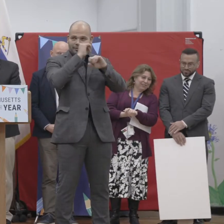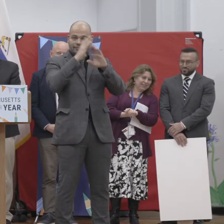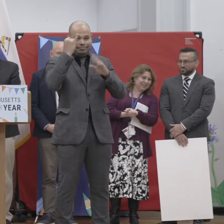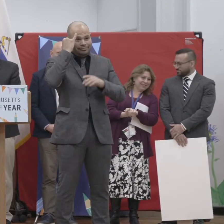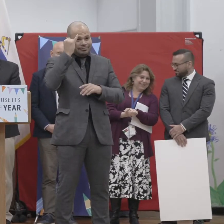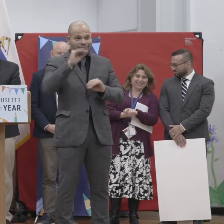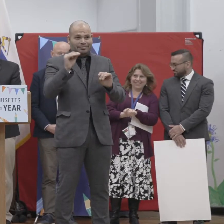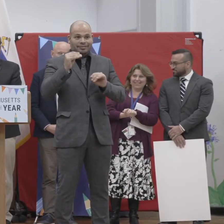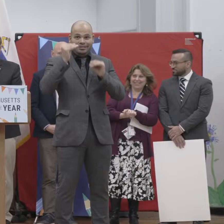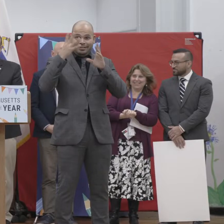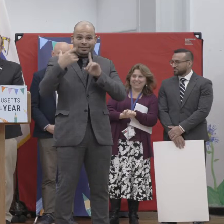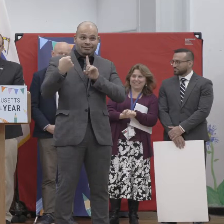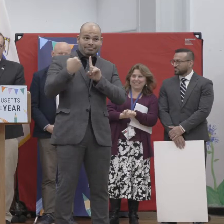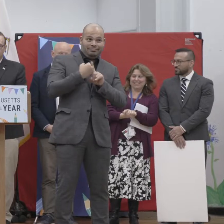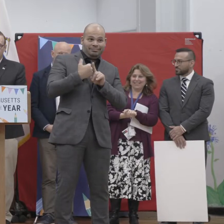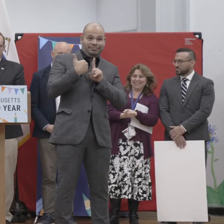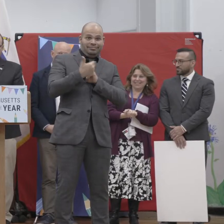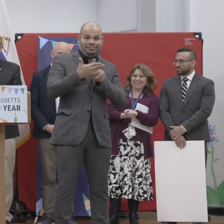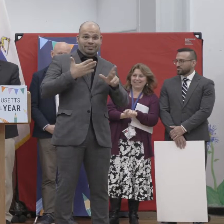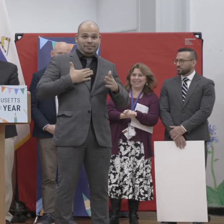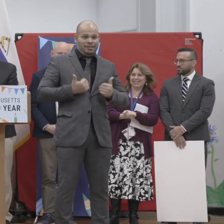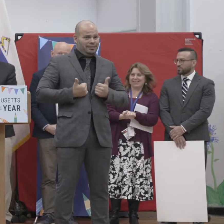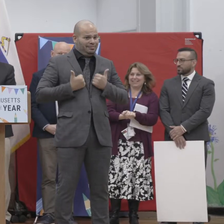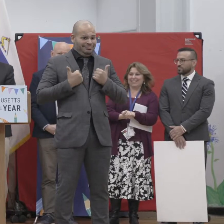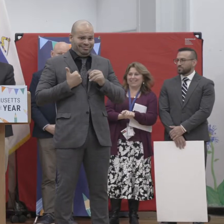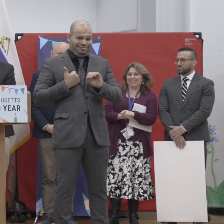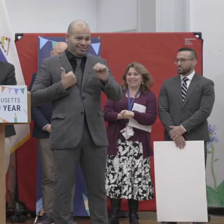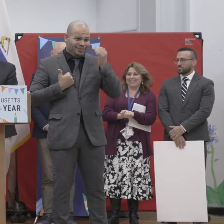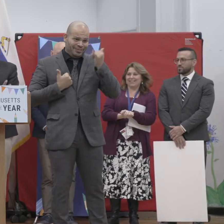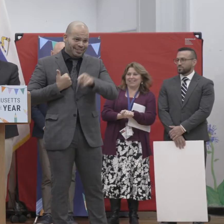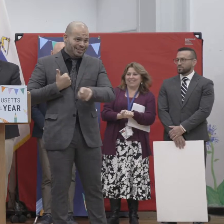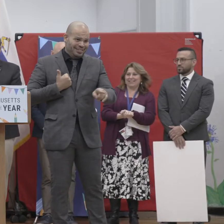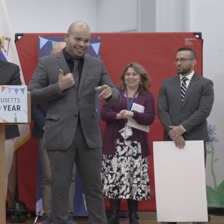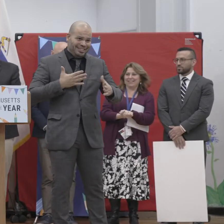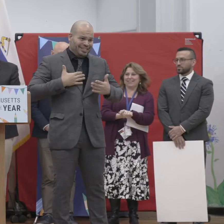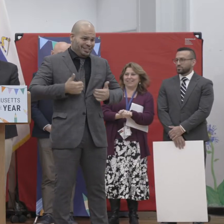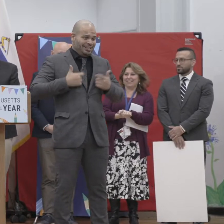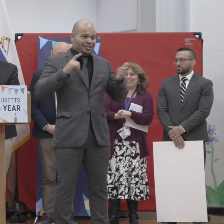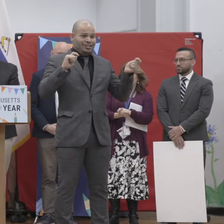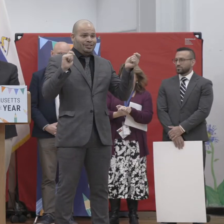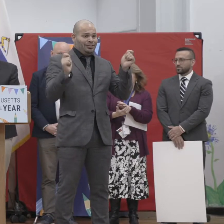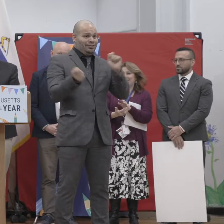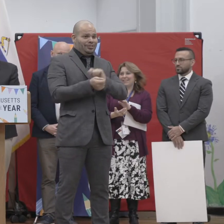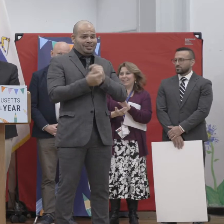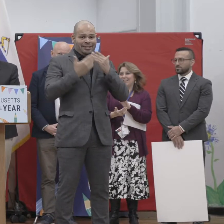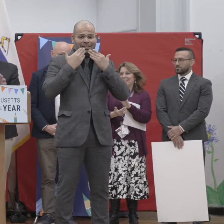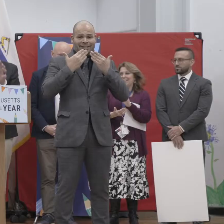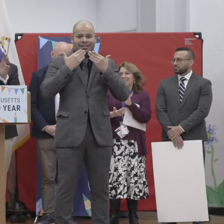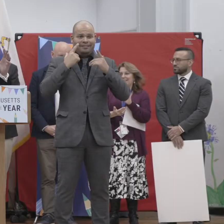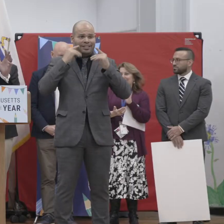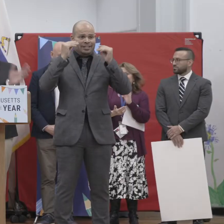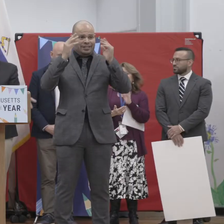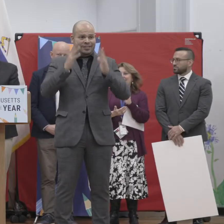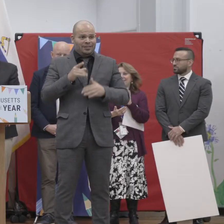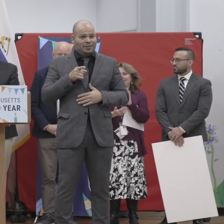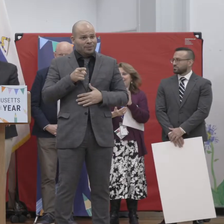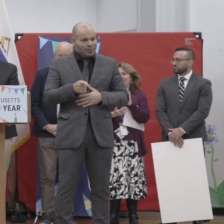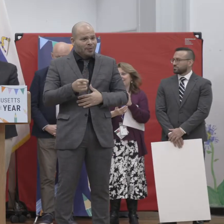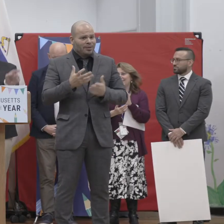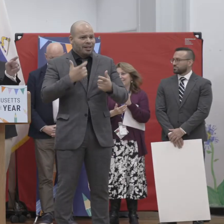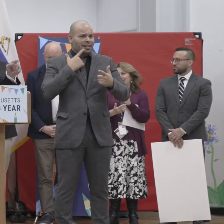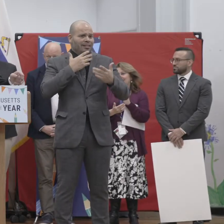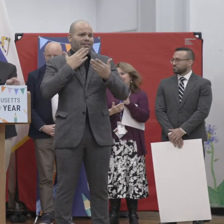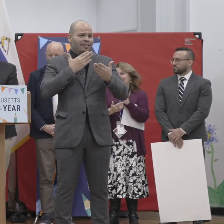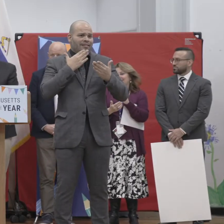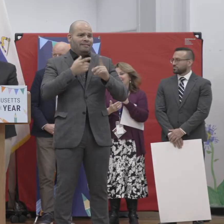up very poor, and teachers changed the trajectory of my life. So without further ado, I want to give a big round of applause to Ms. Sparrow, the team here at the